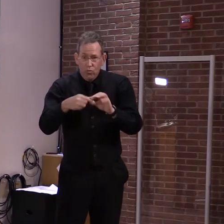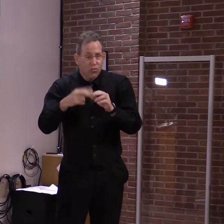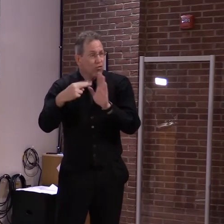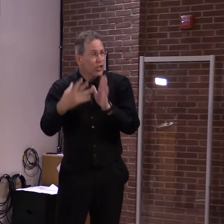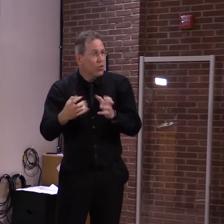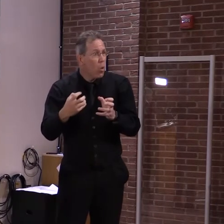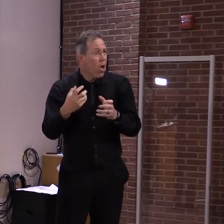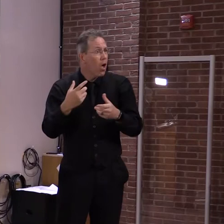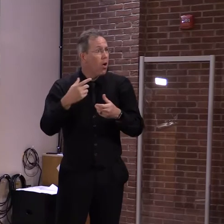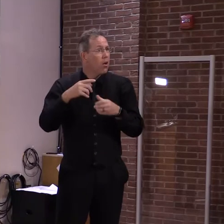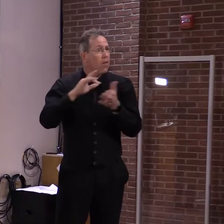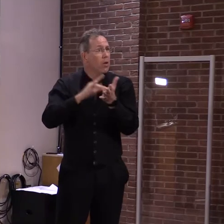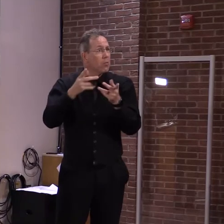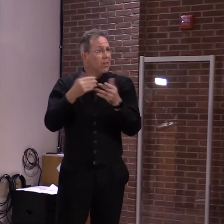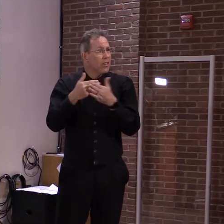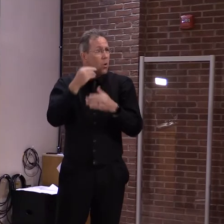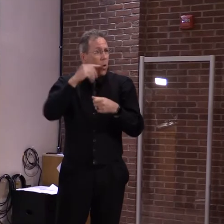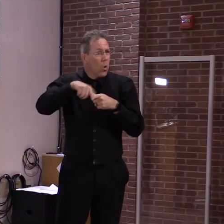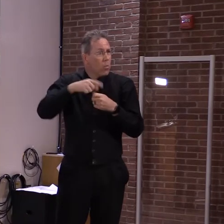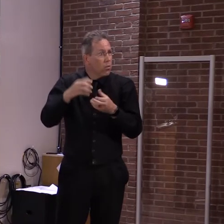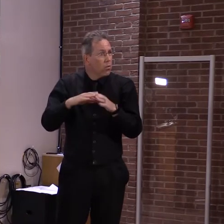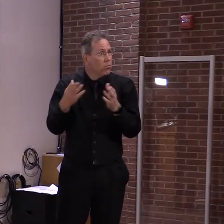we will review every sort of